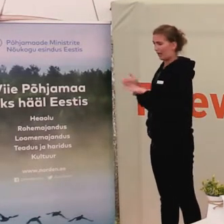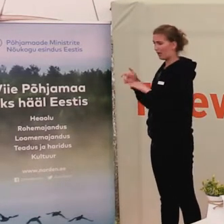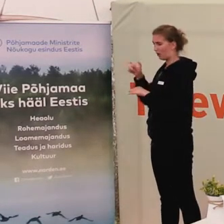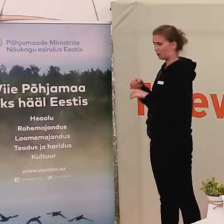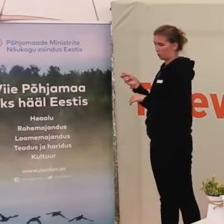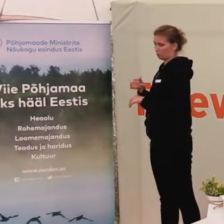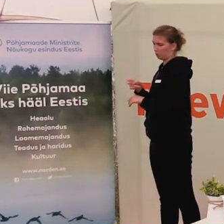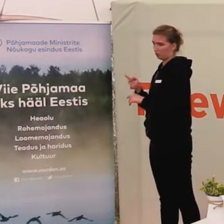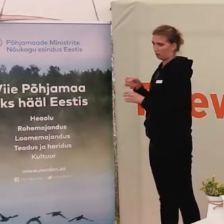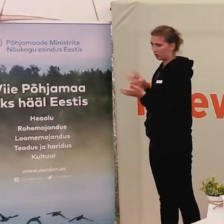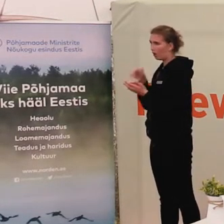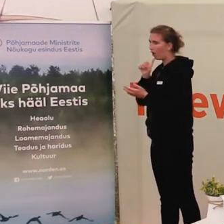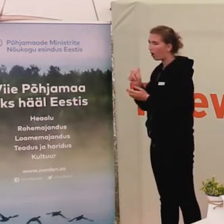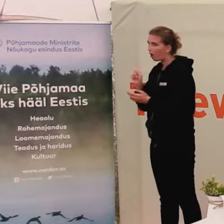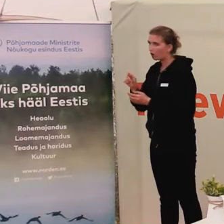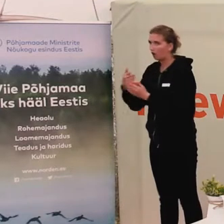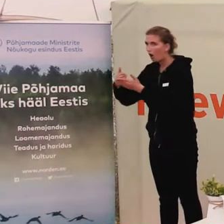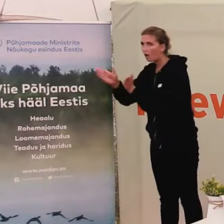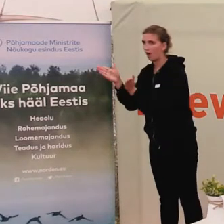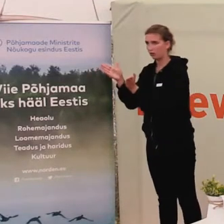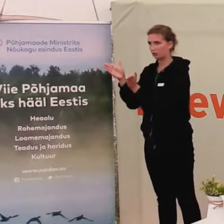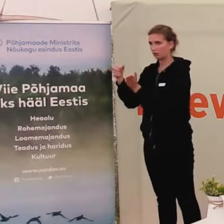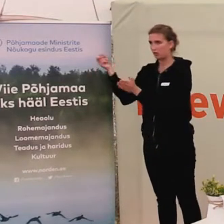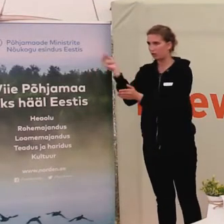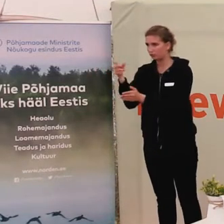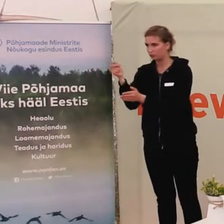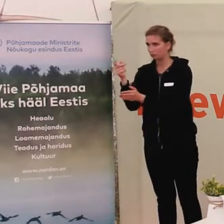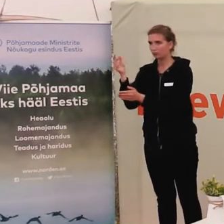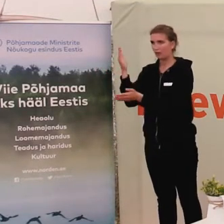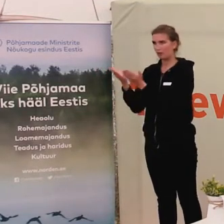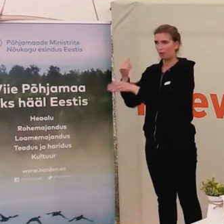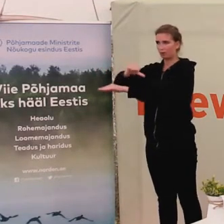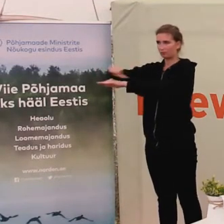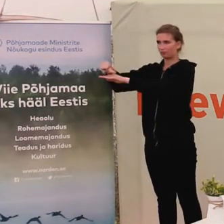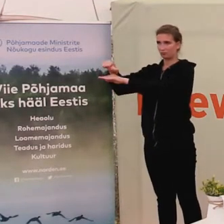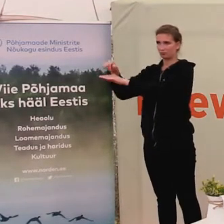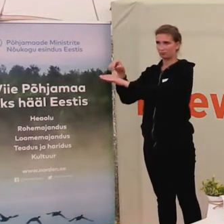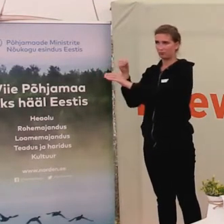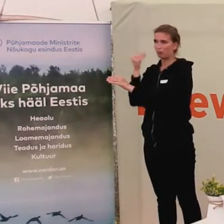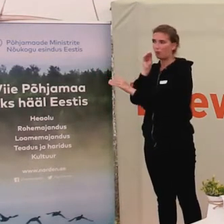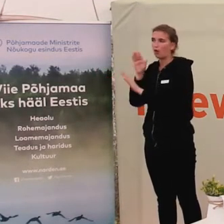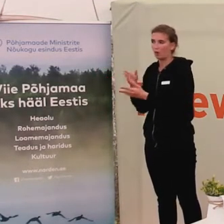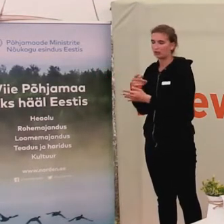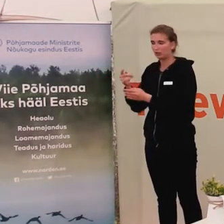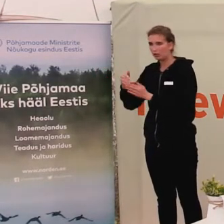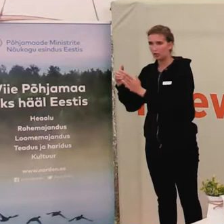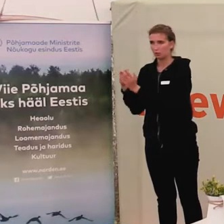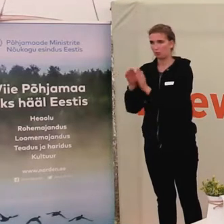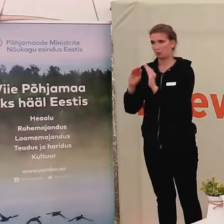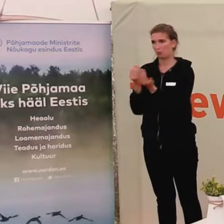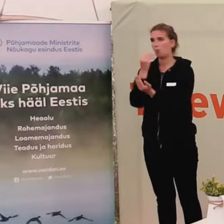should take off the public funding from this and channel it to the clean tech and environmental